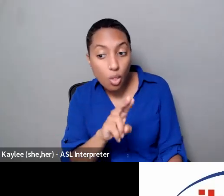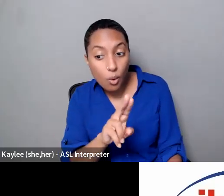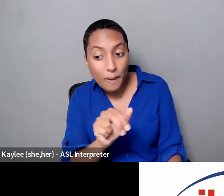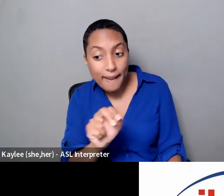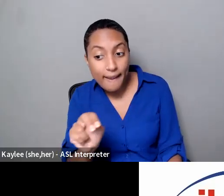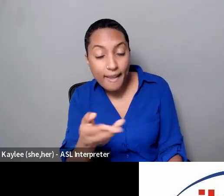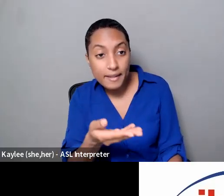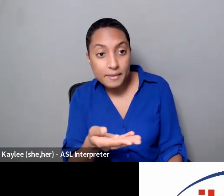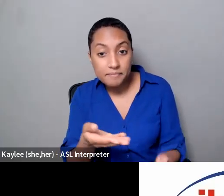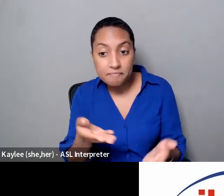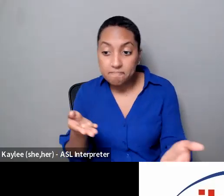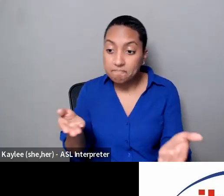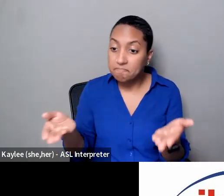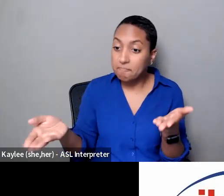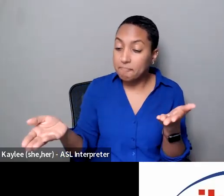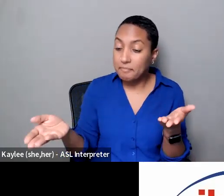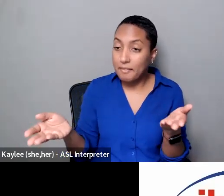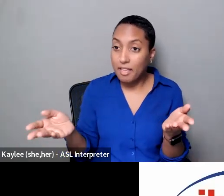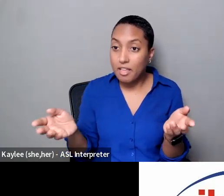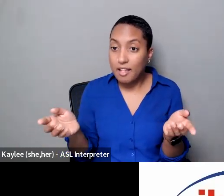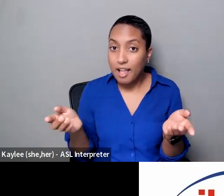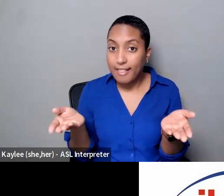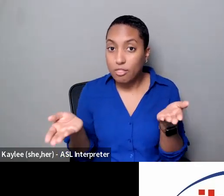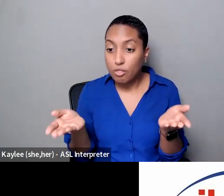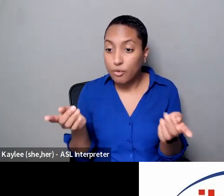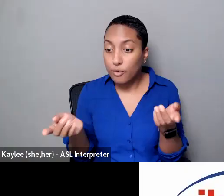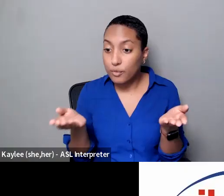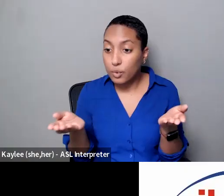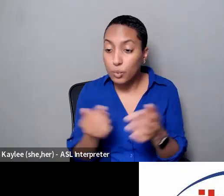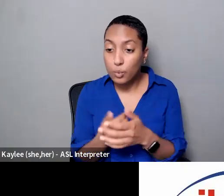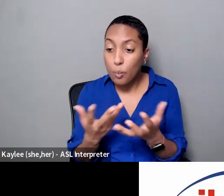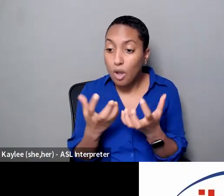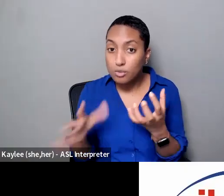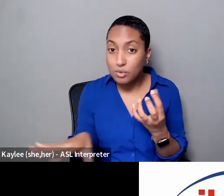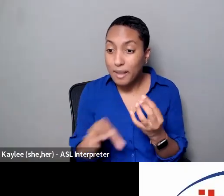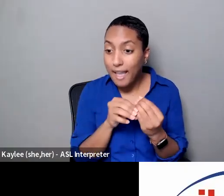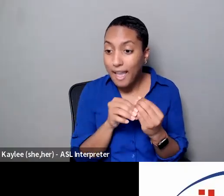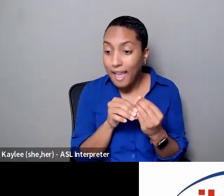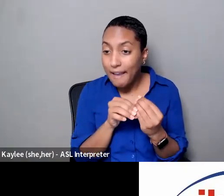if either one of you wanted to add to what's already been said.